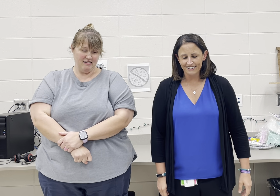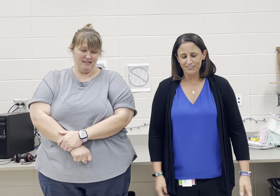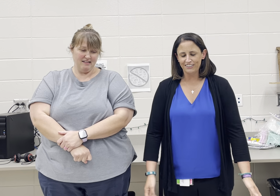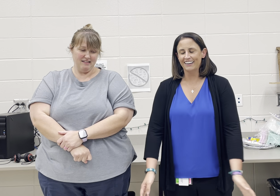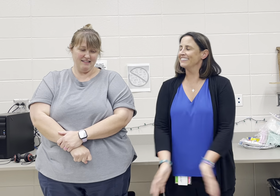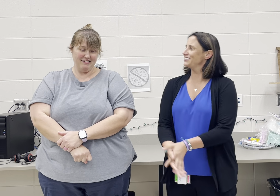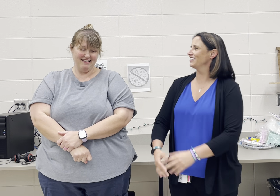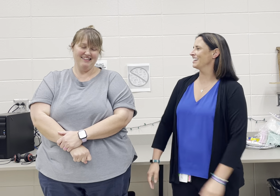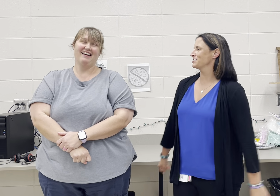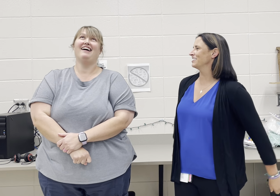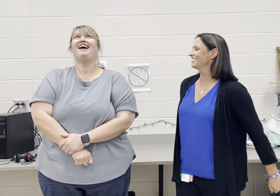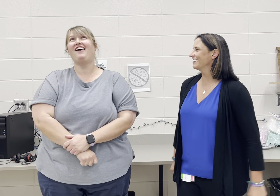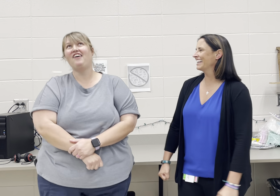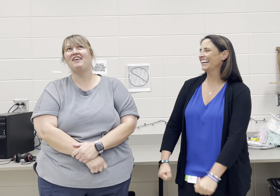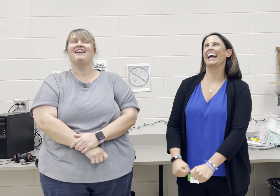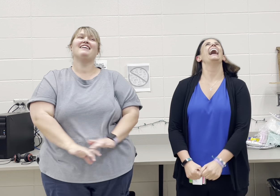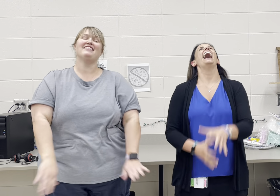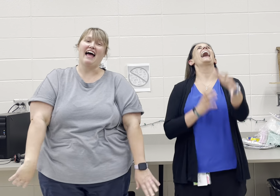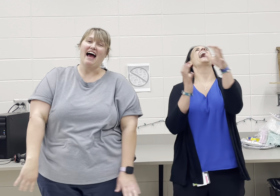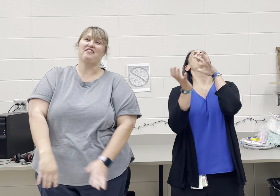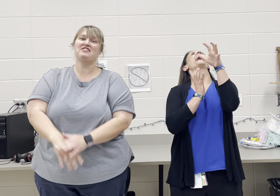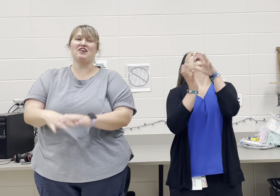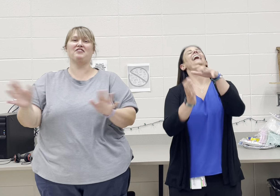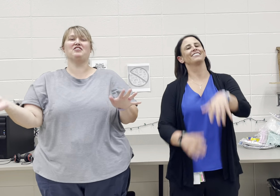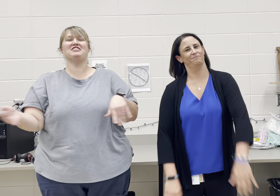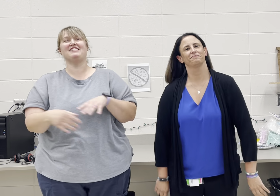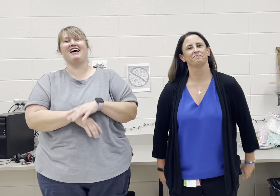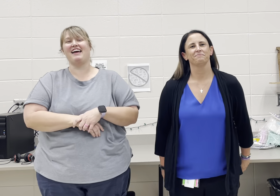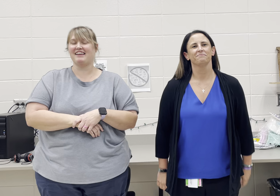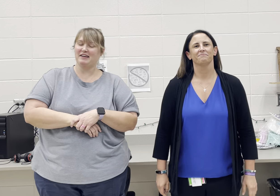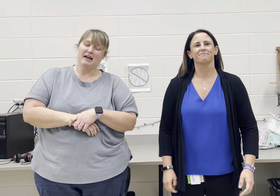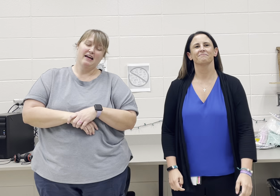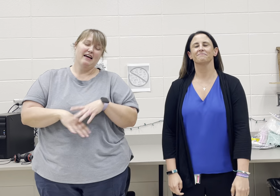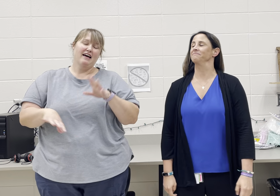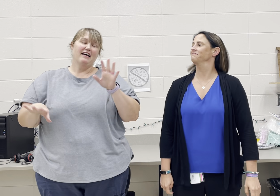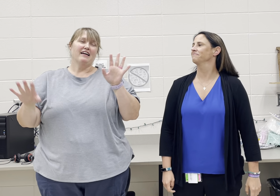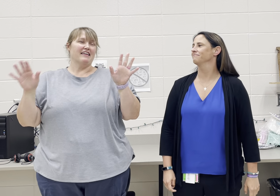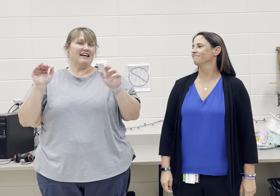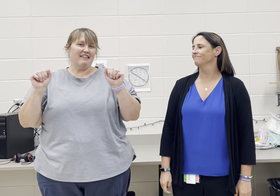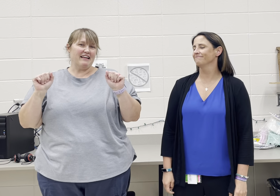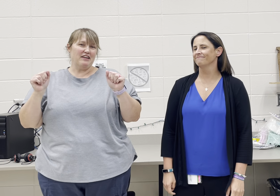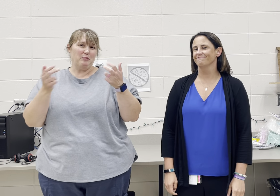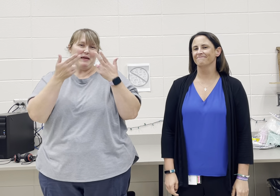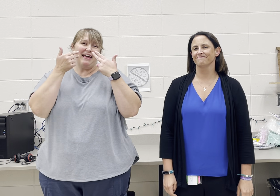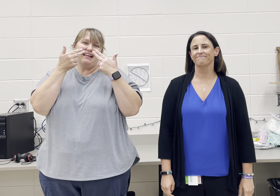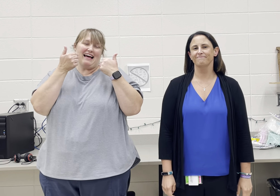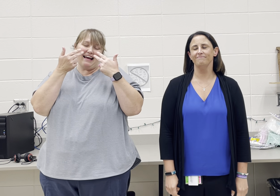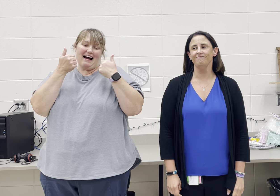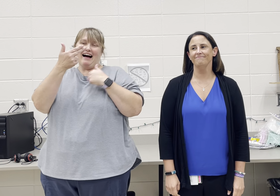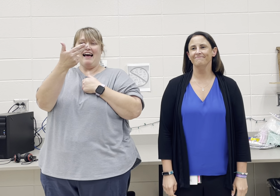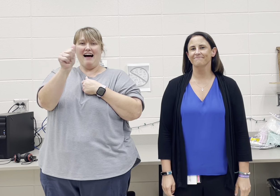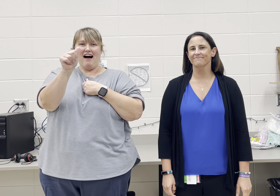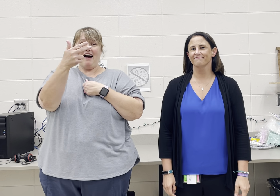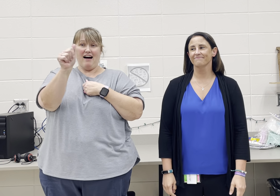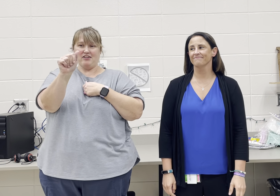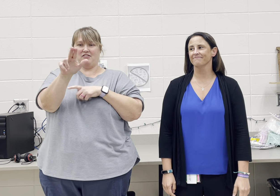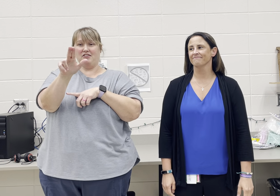You gotta do the next one. Laugh. So if you're just like giggling a little bit, like ha ha, you're literally